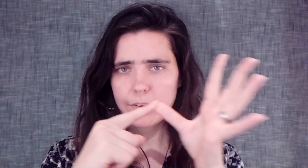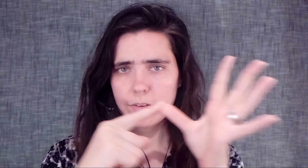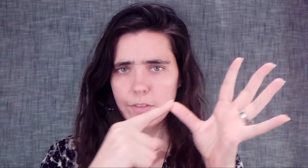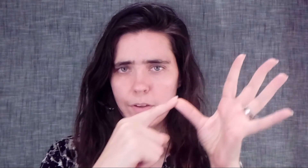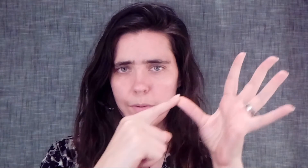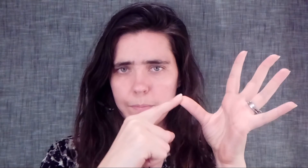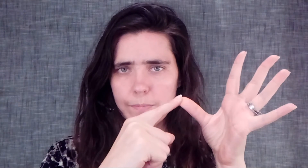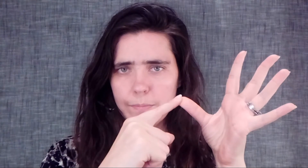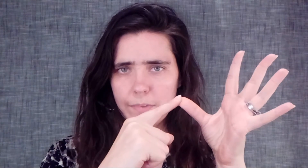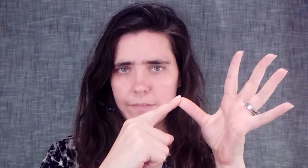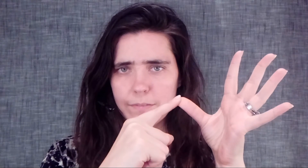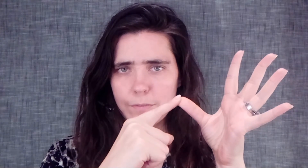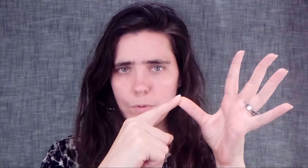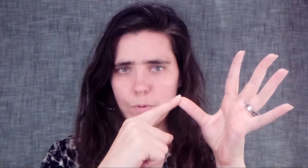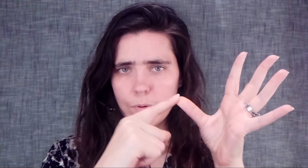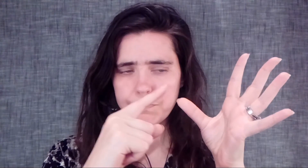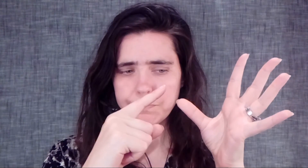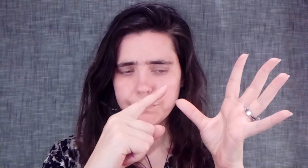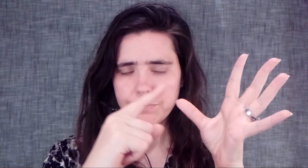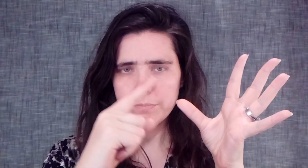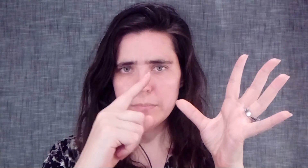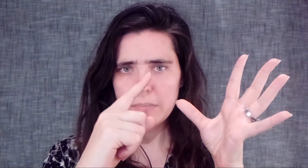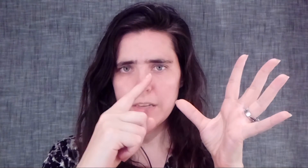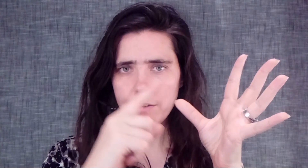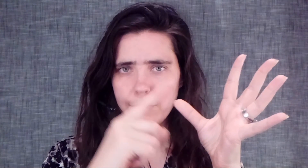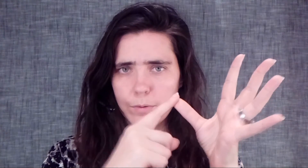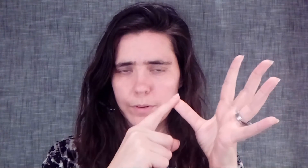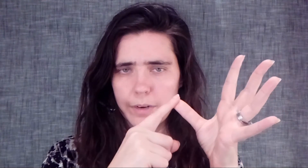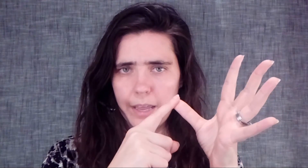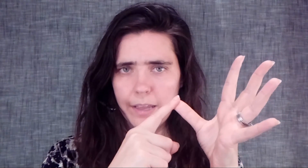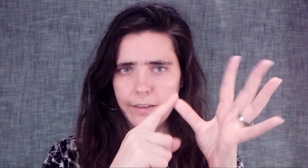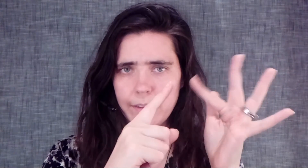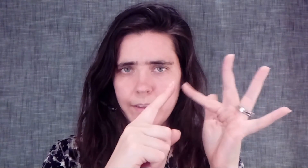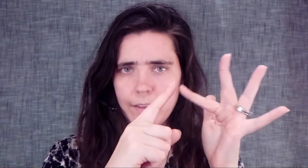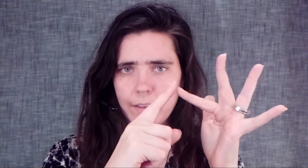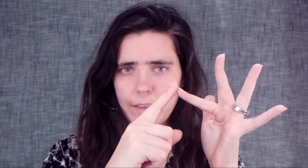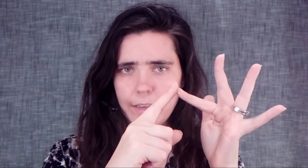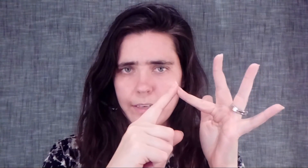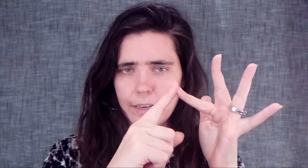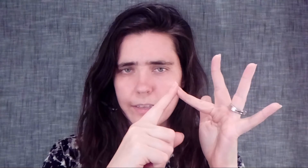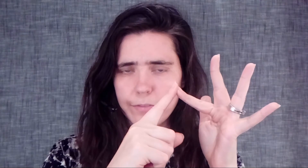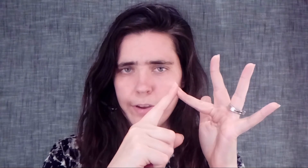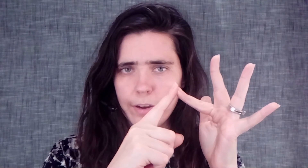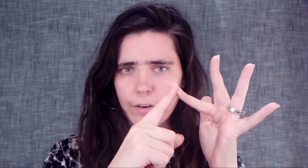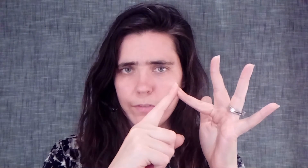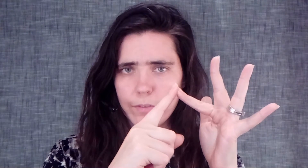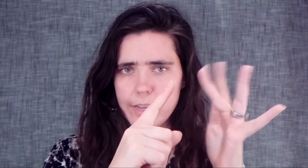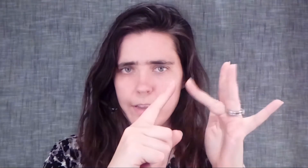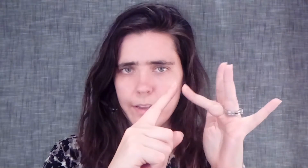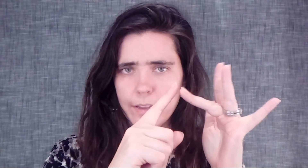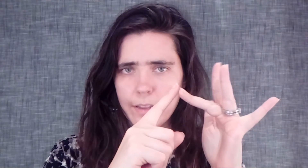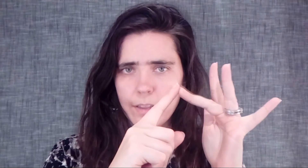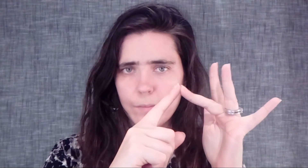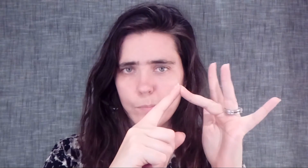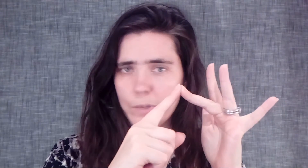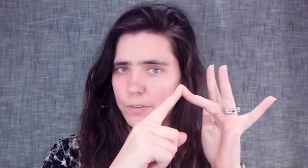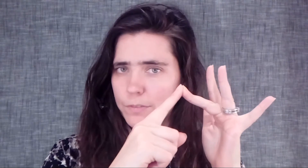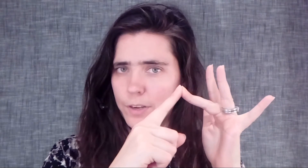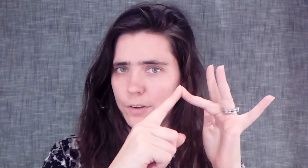your thumb for your A, index finger for E, middle finger